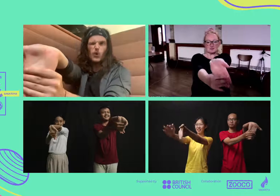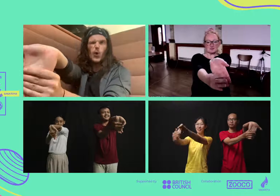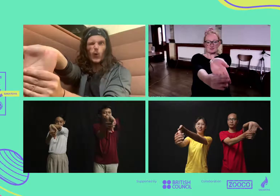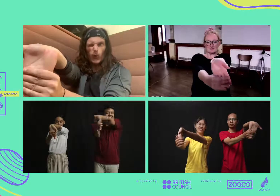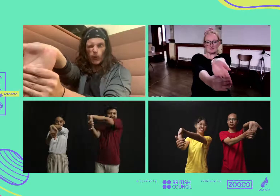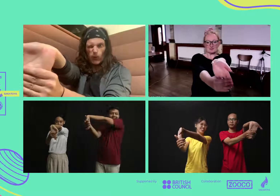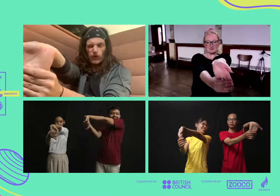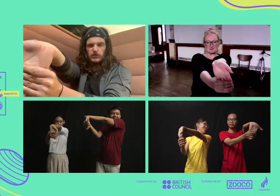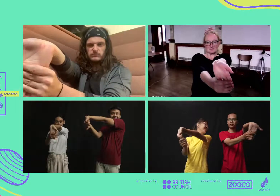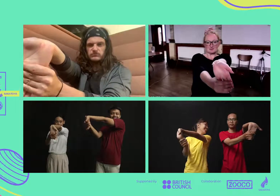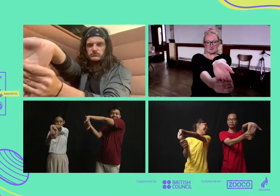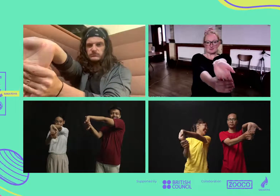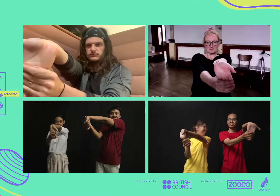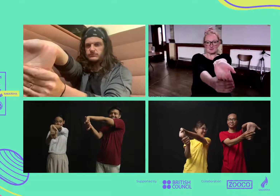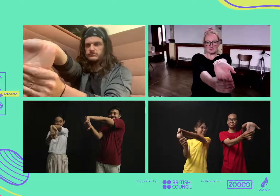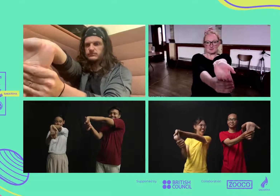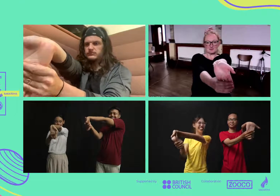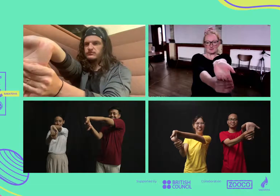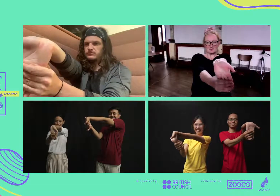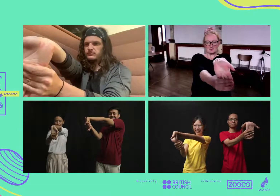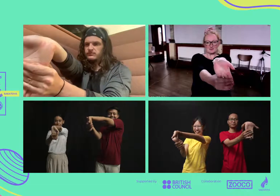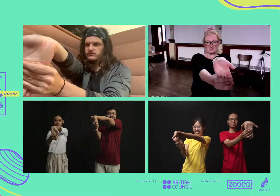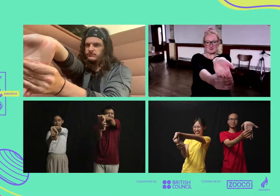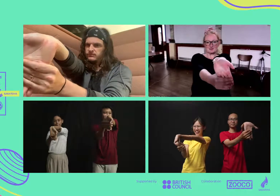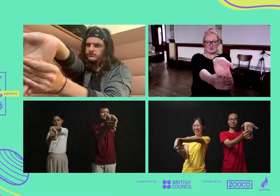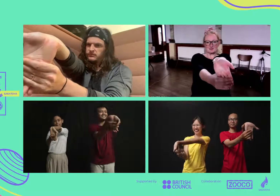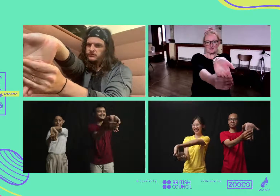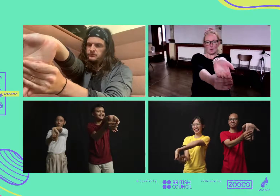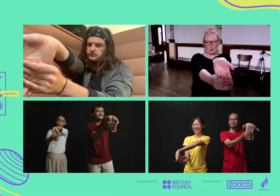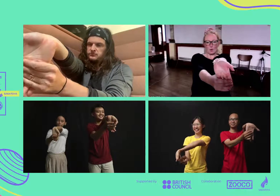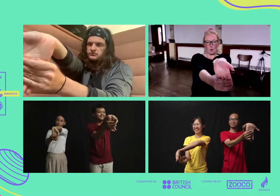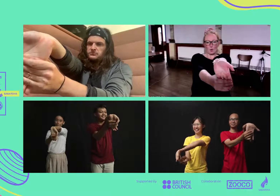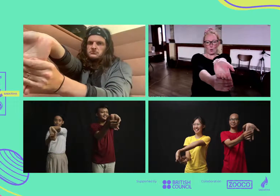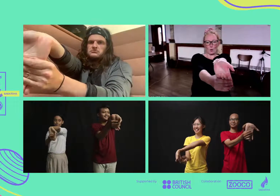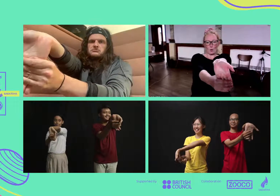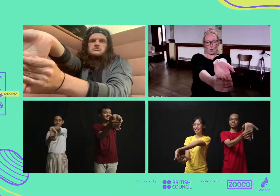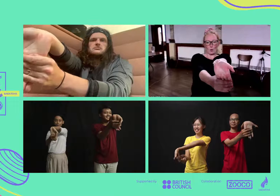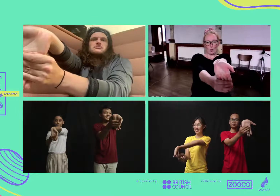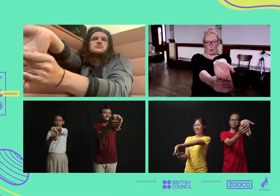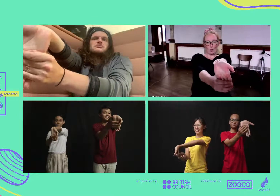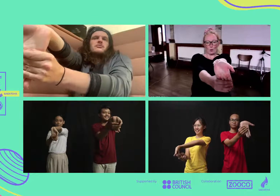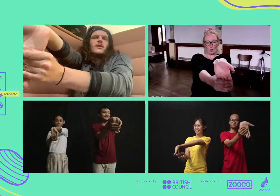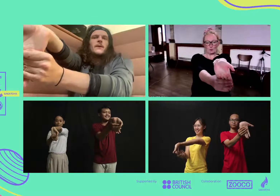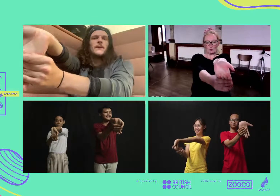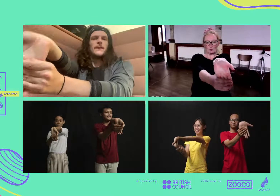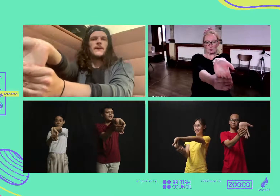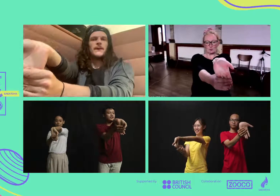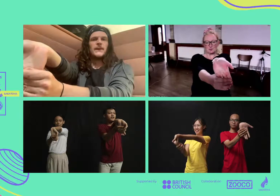Oh yeah.